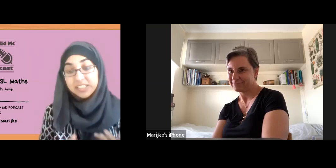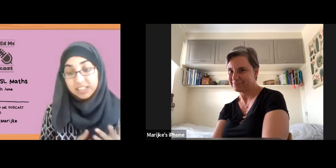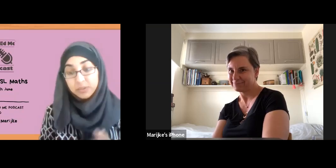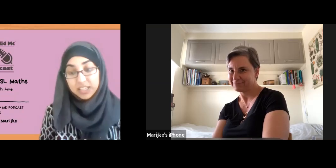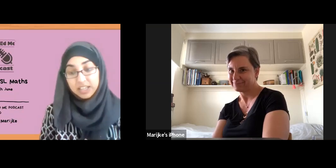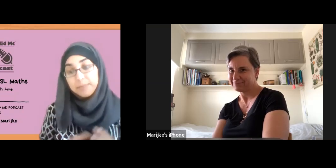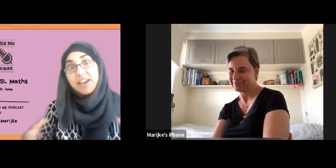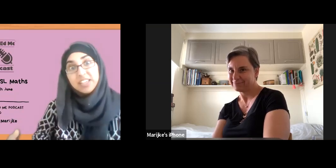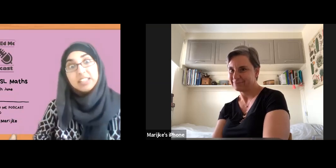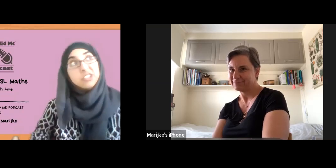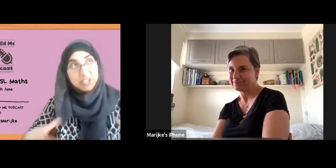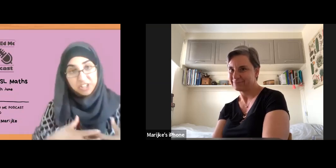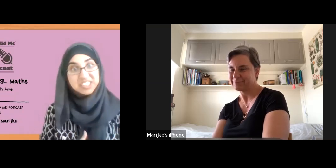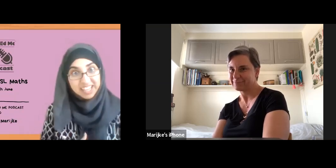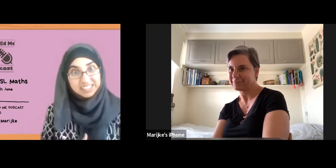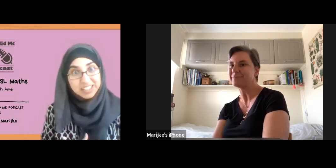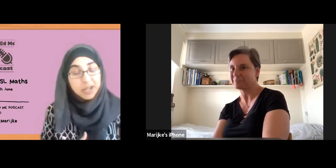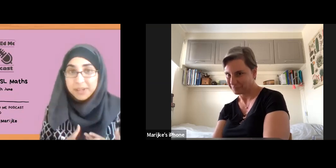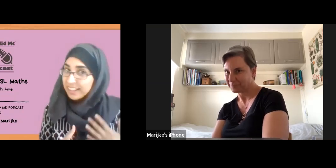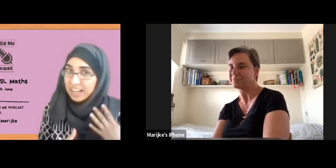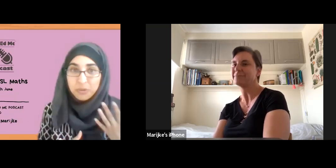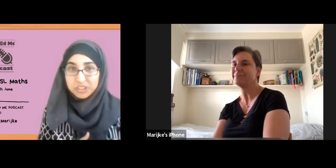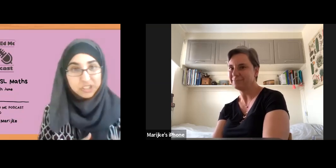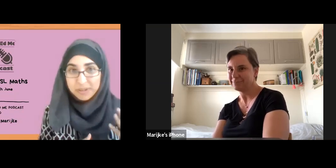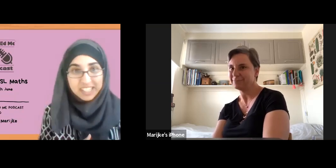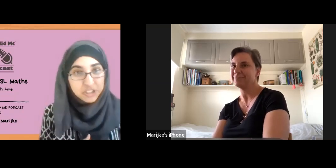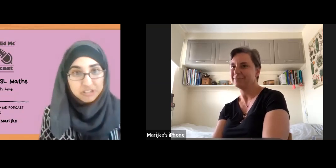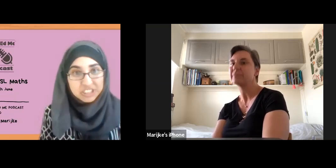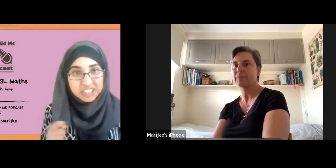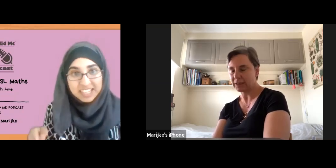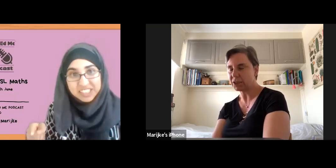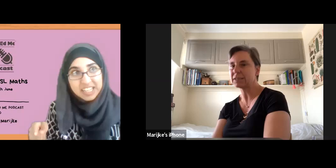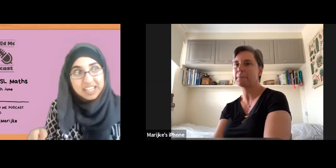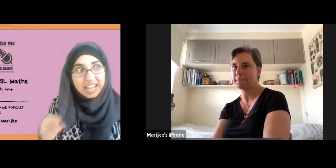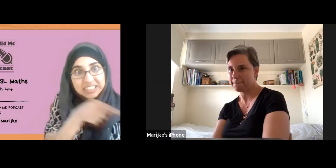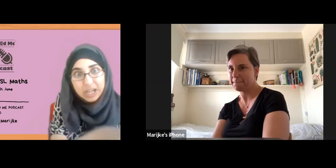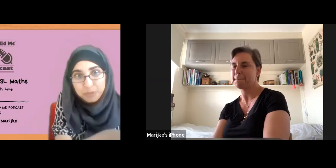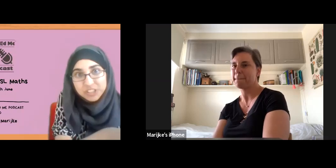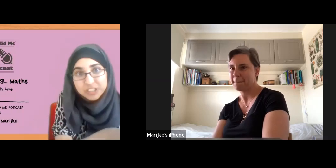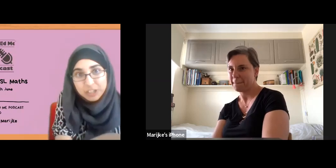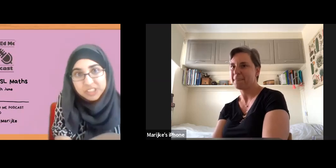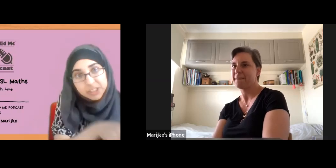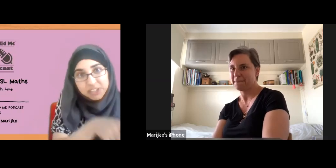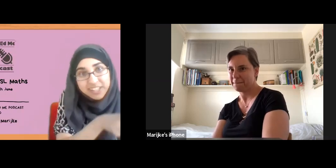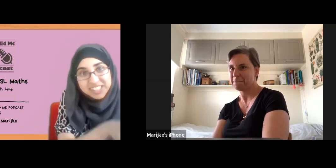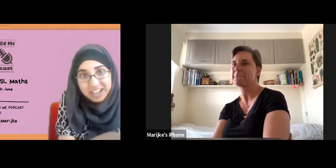deal with having specialists in. But that causes so many issues because unless interpreter knows a specialist